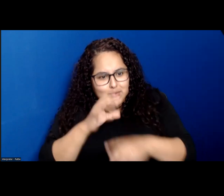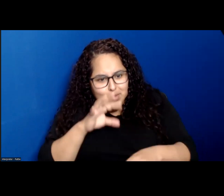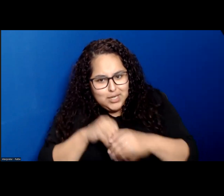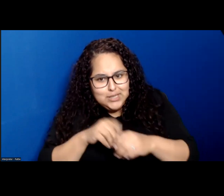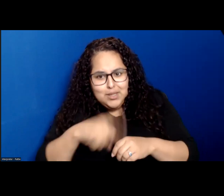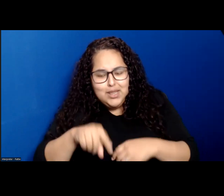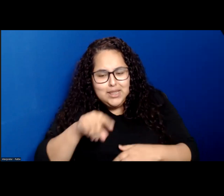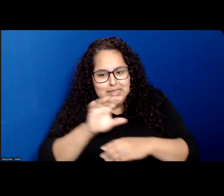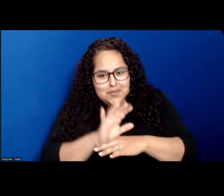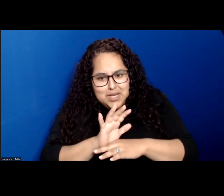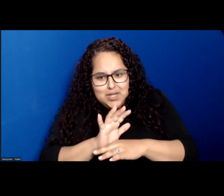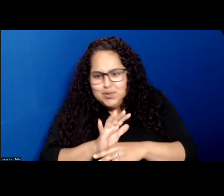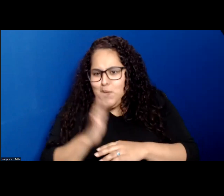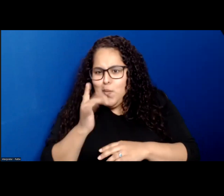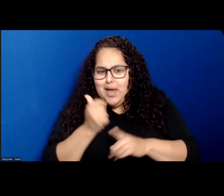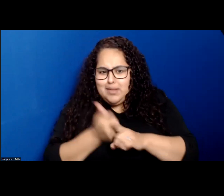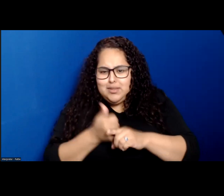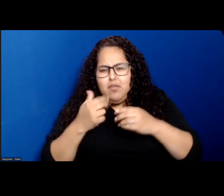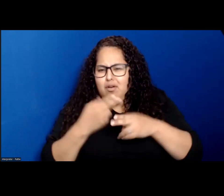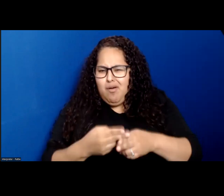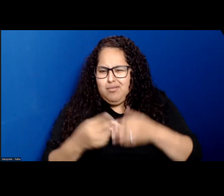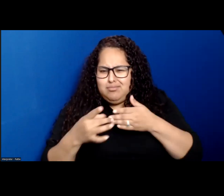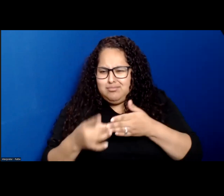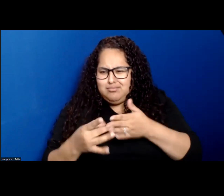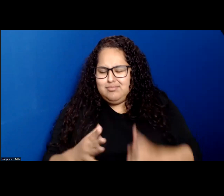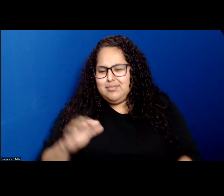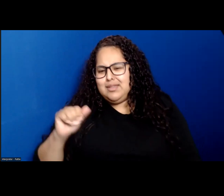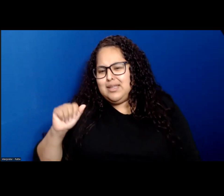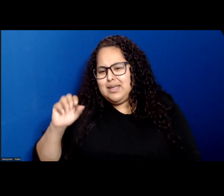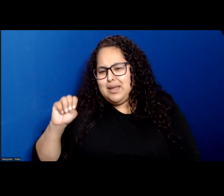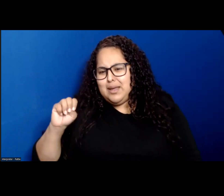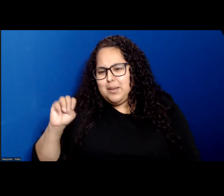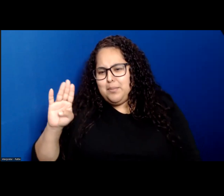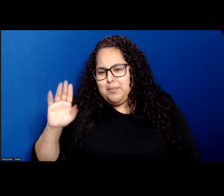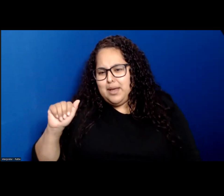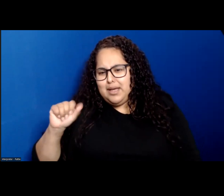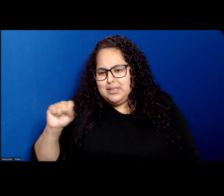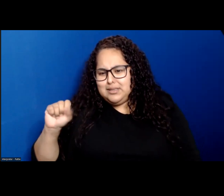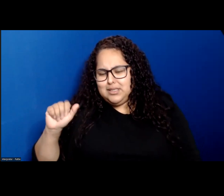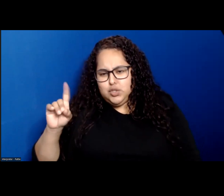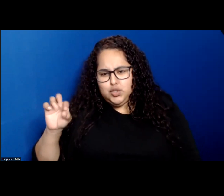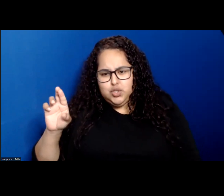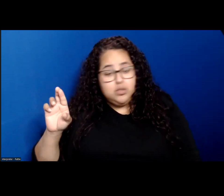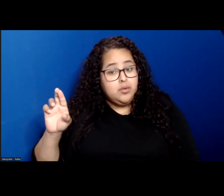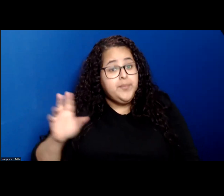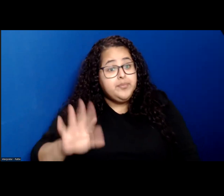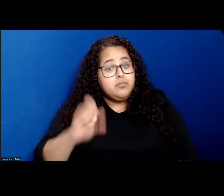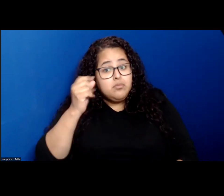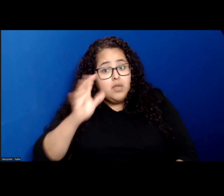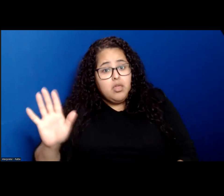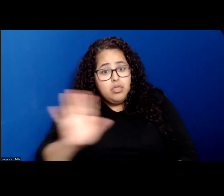videos and why are they called ambassadors? So these students they perform an important role here at school.